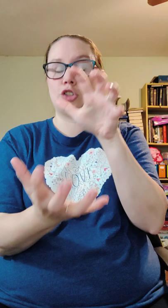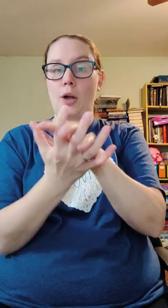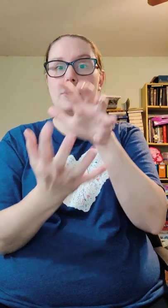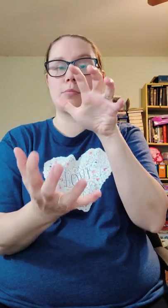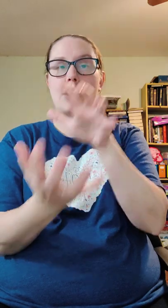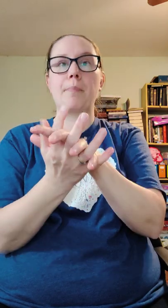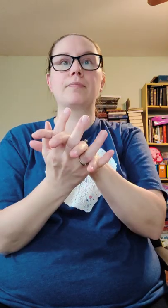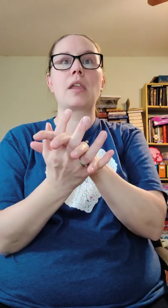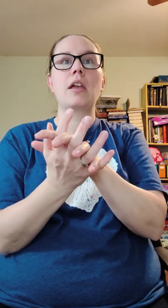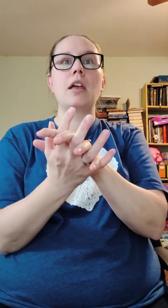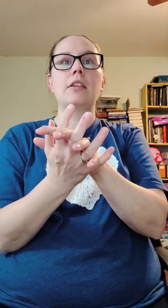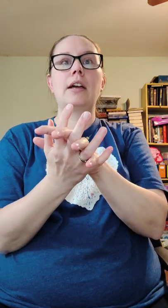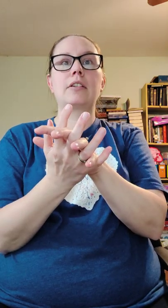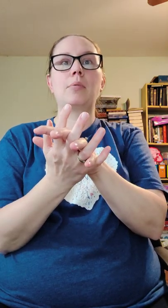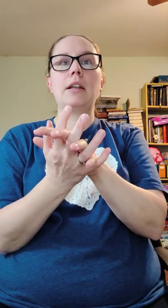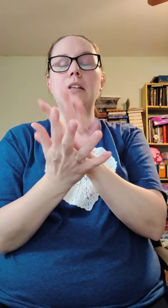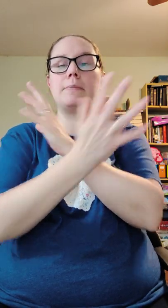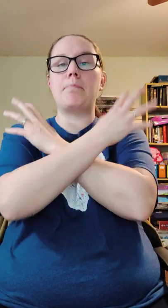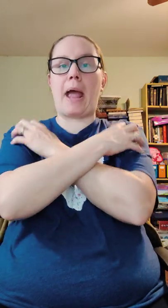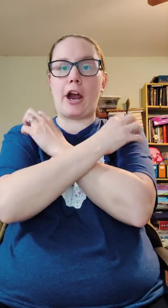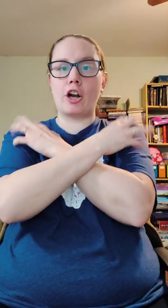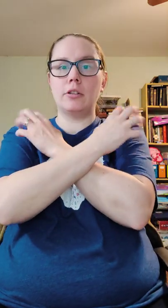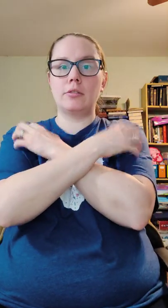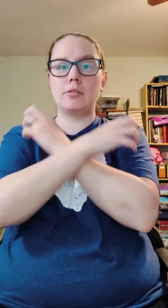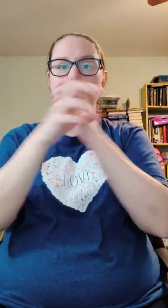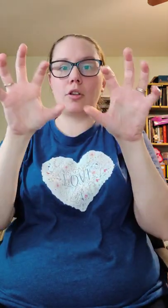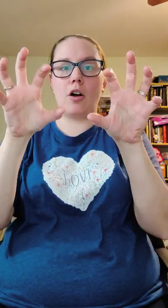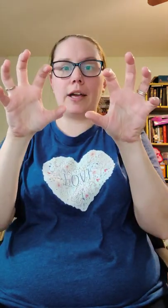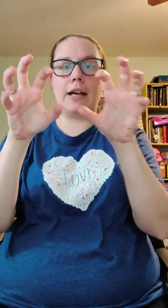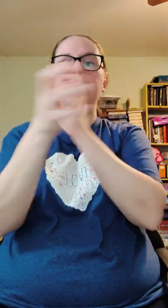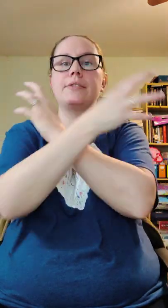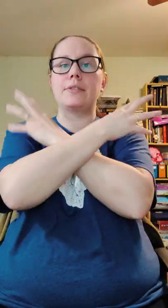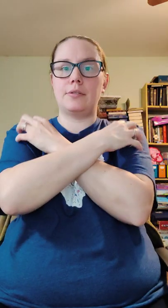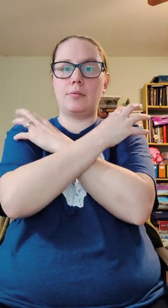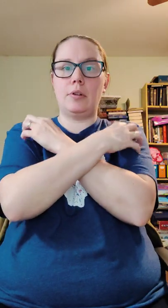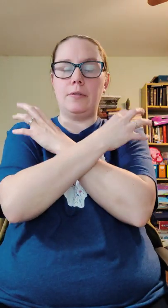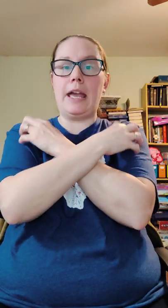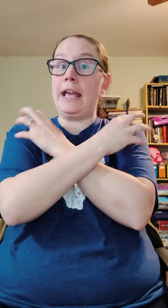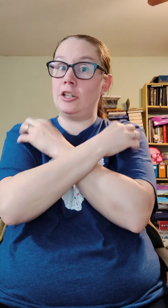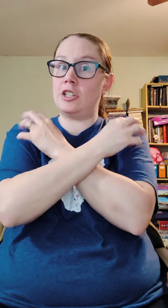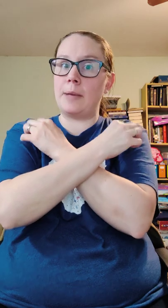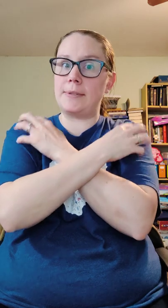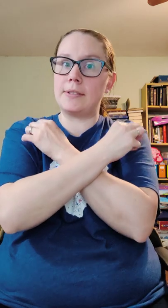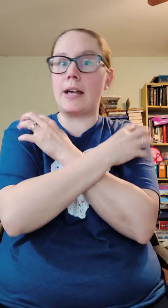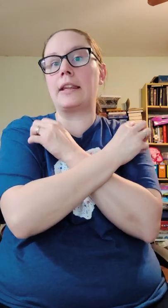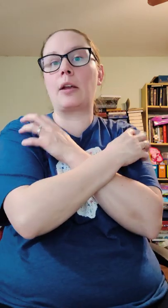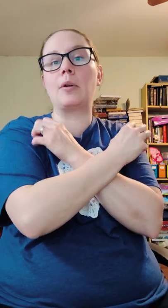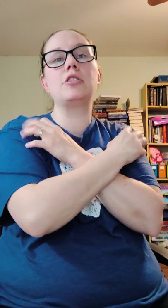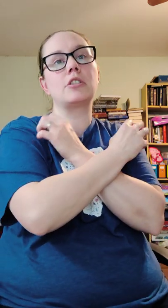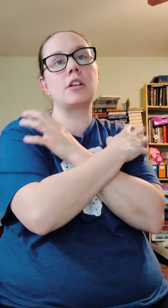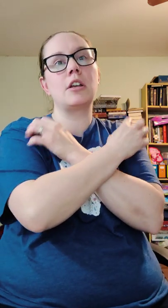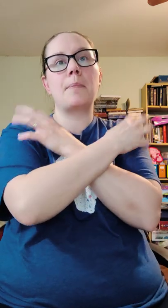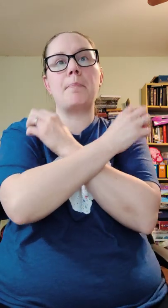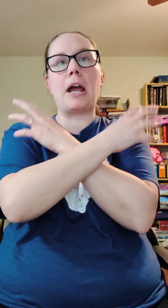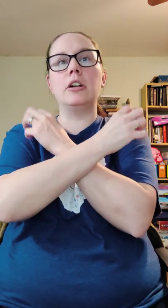Chomp, chomp, chomp. Next one is bear. So claw hands, one of the hand shapes in sign language. Bear.